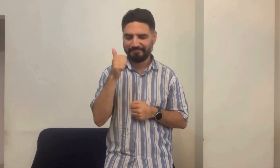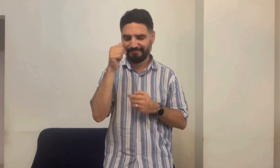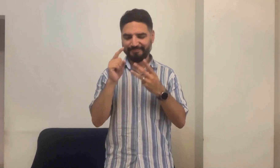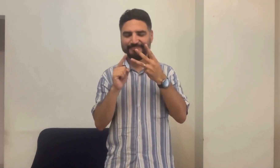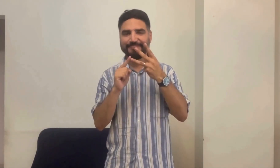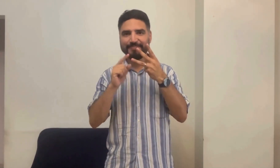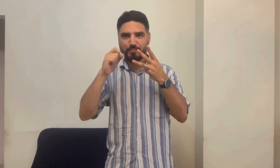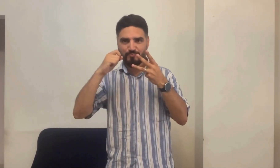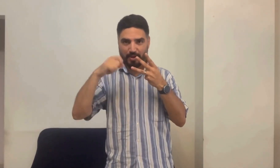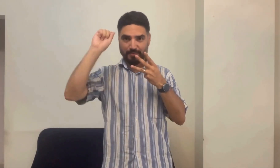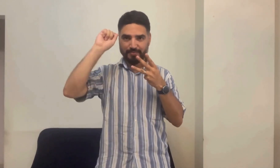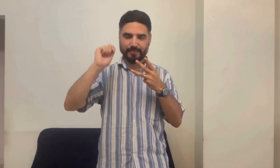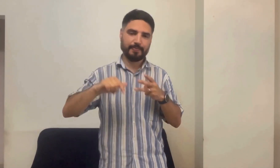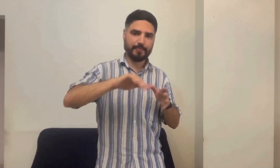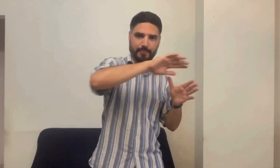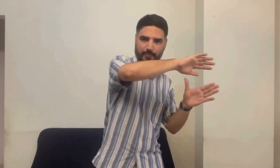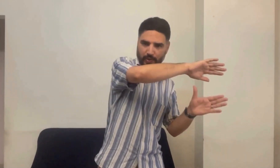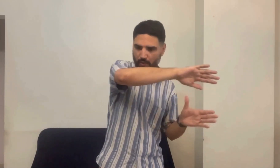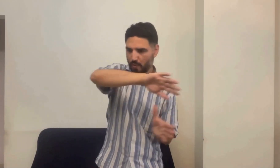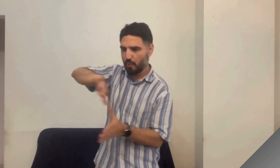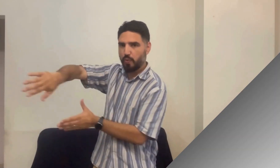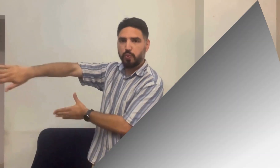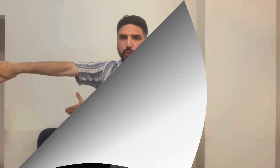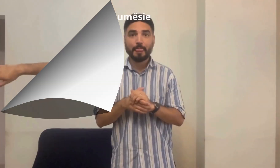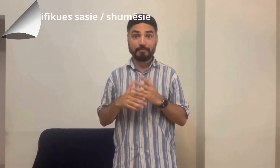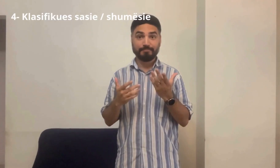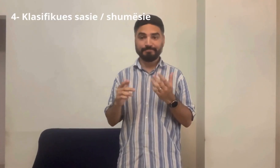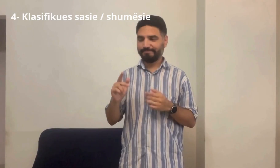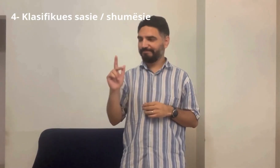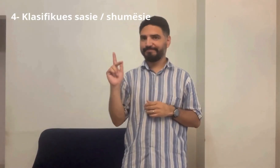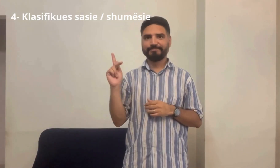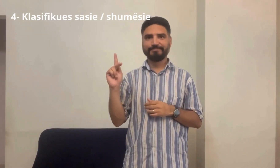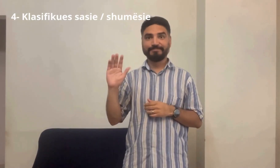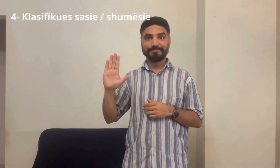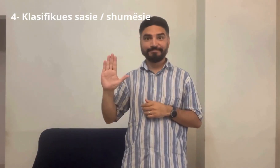So now we have the third classifiers. Let's move on the fourth.